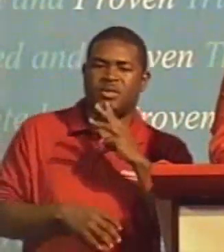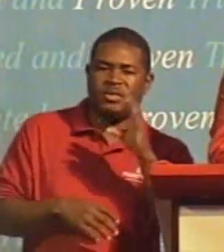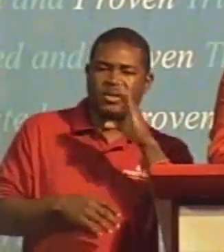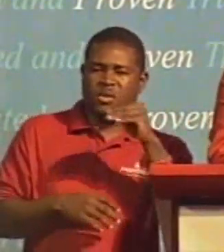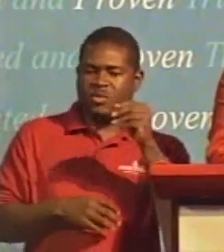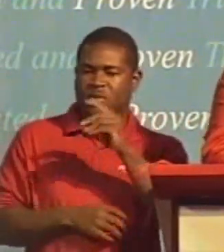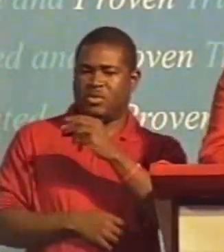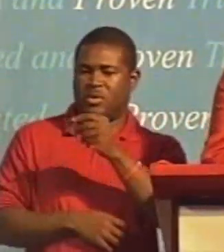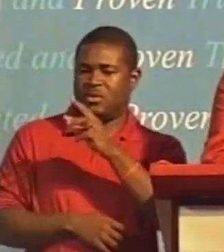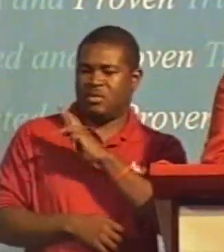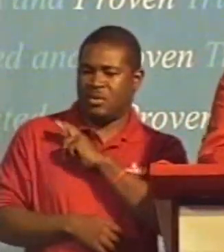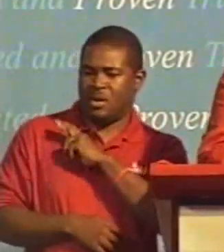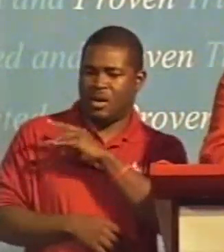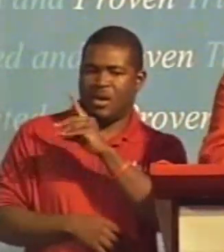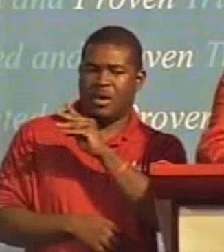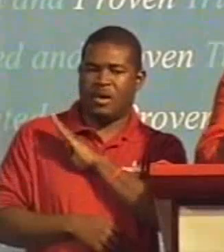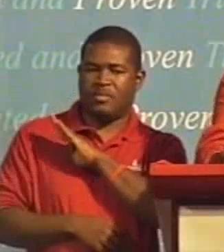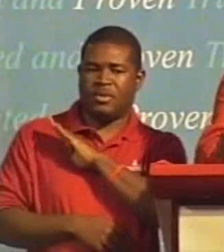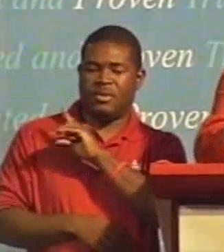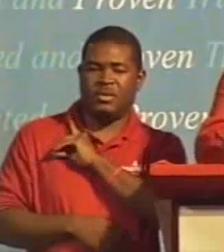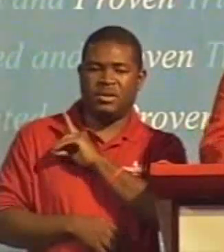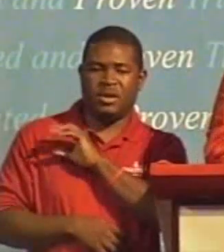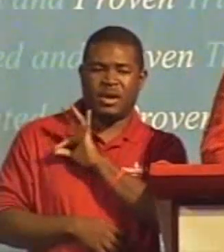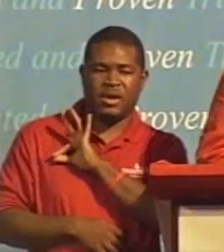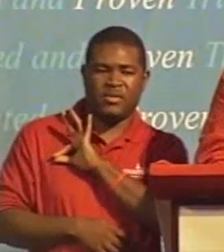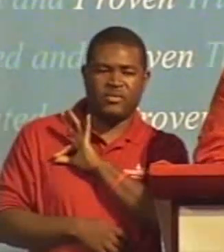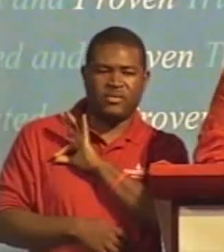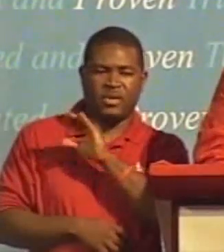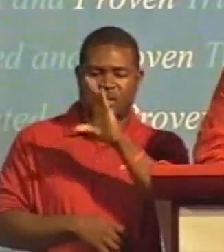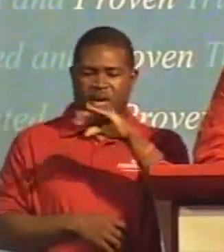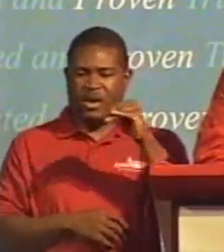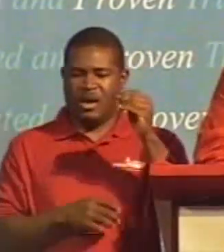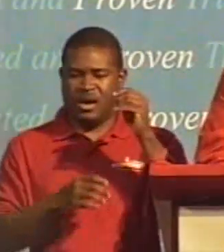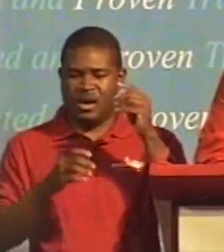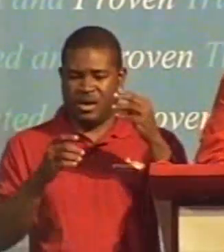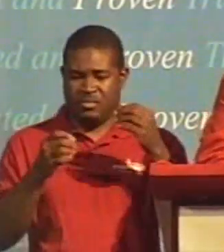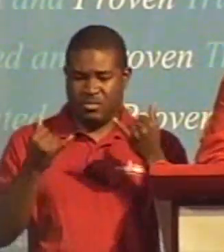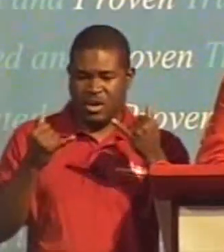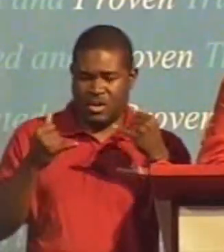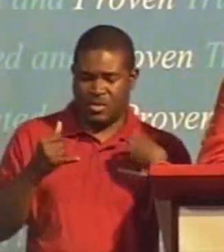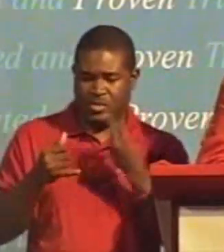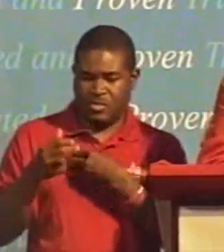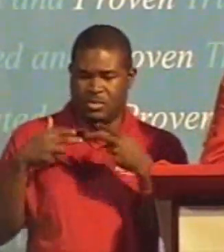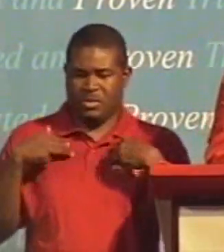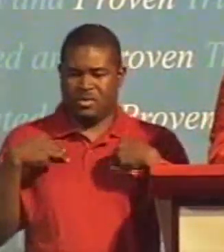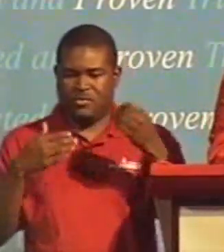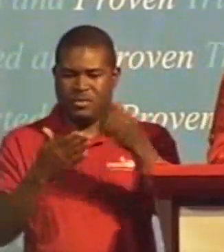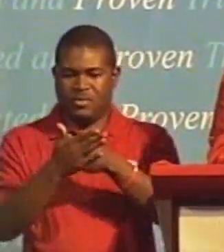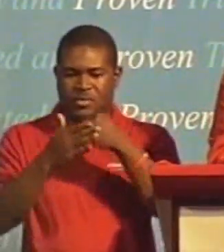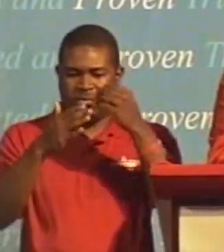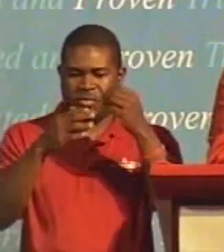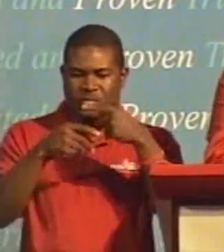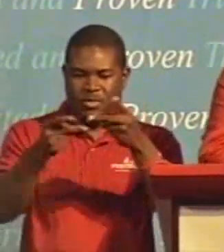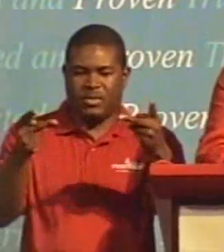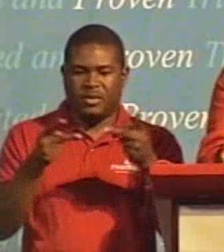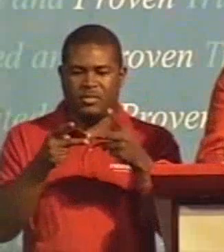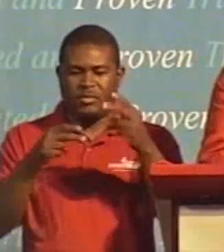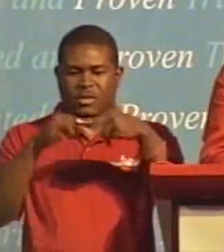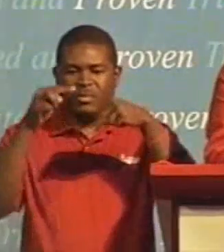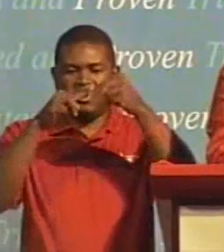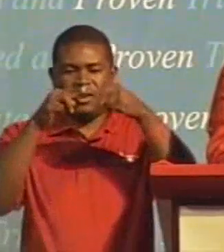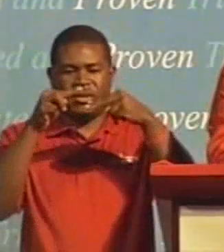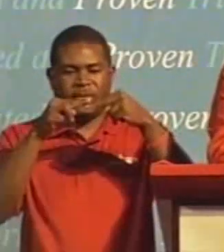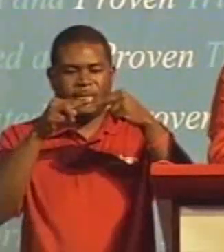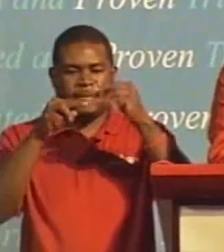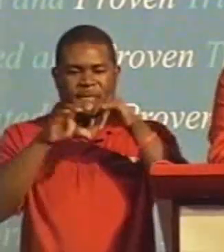the country, in Grand Bahama, in Abaco, and Nicaragua, and now with a new base being constructed in Ragged Island. The new base in